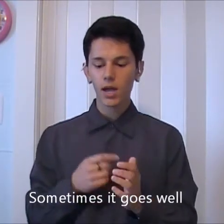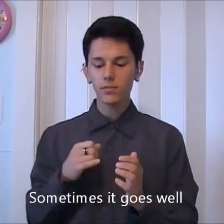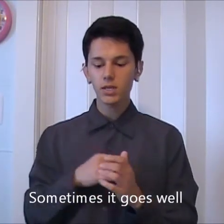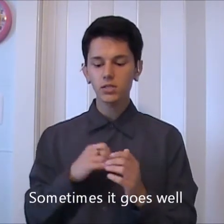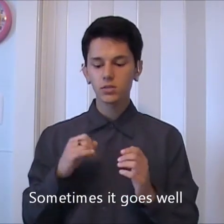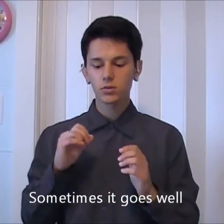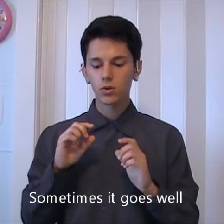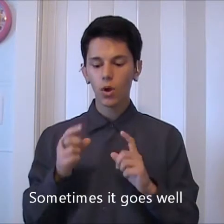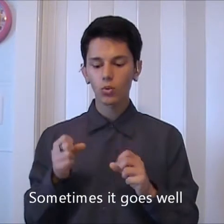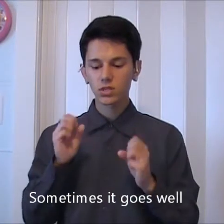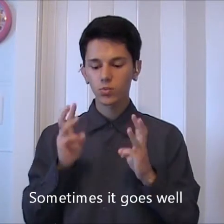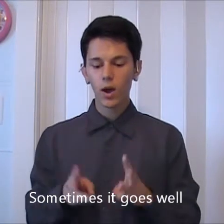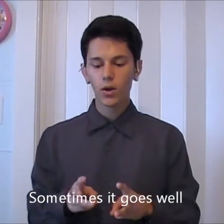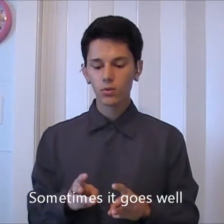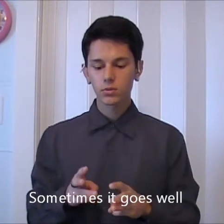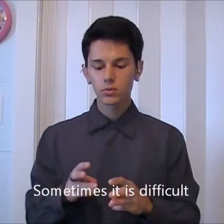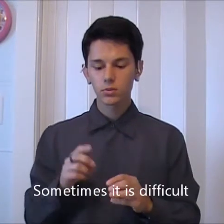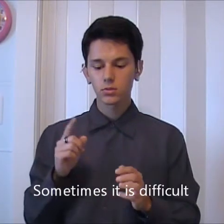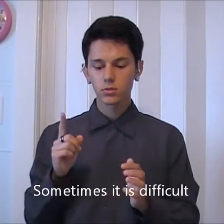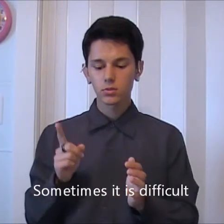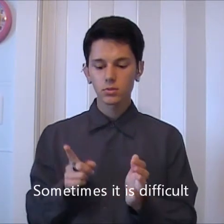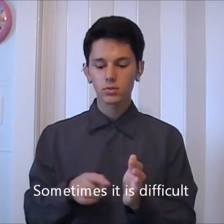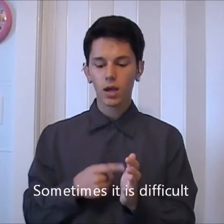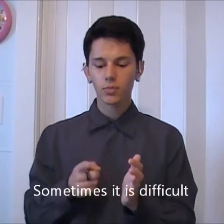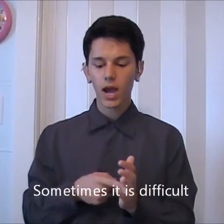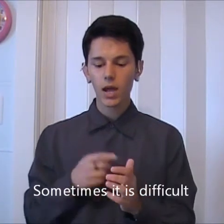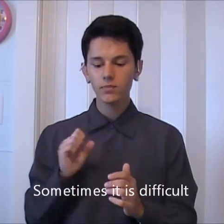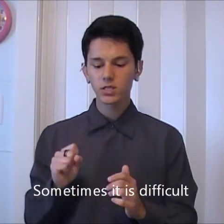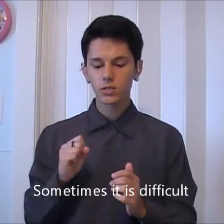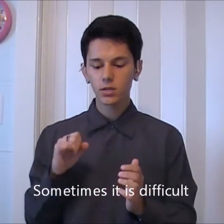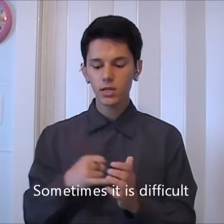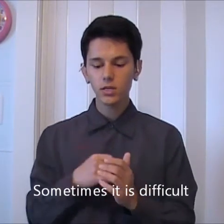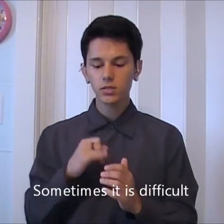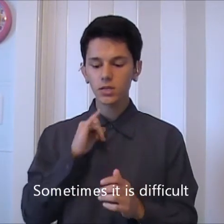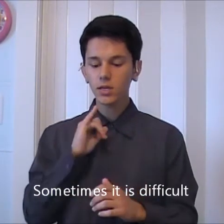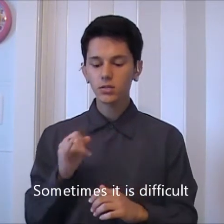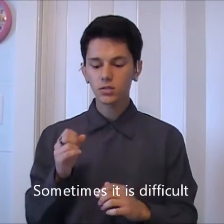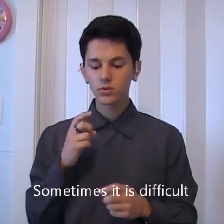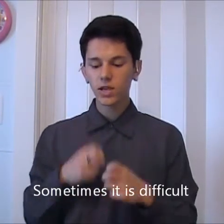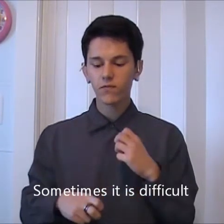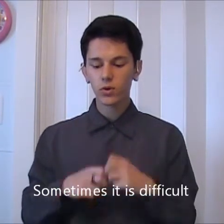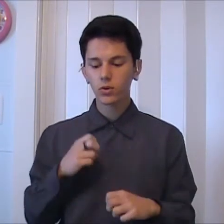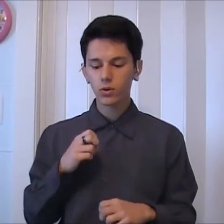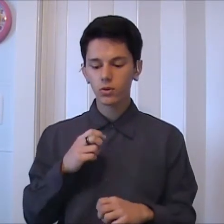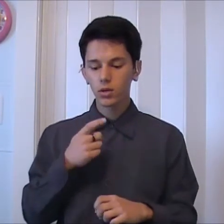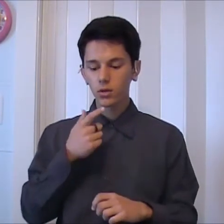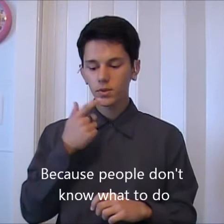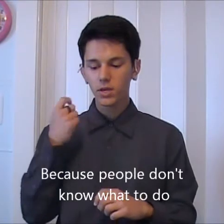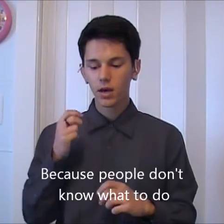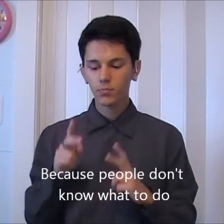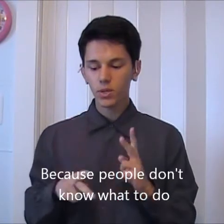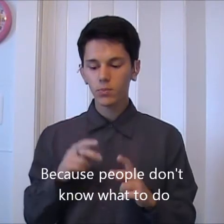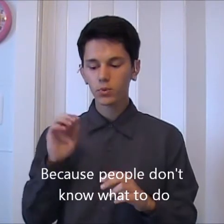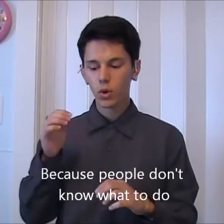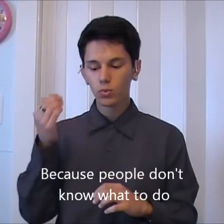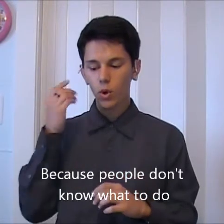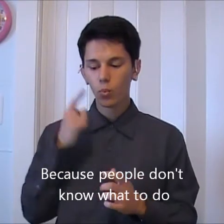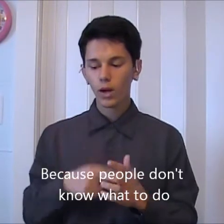Sometimes it goes well. Sometimes it is difficult because people don't know what to